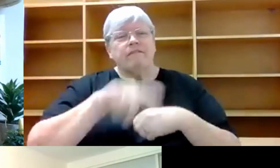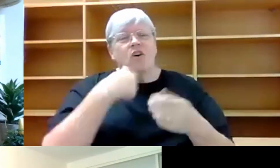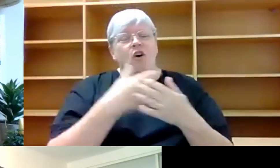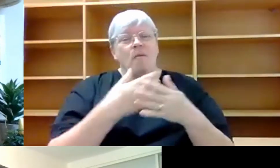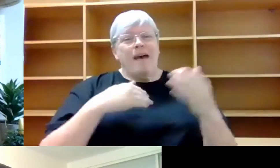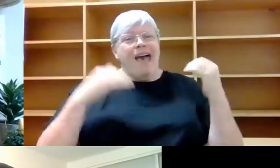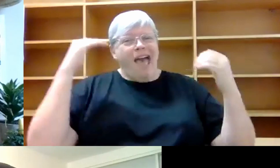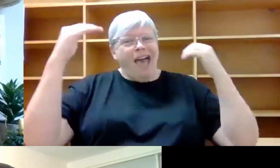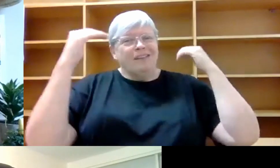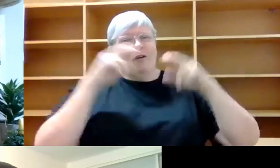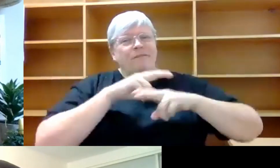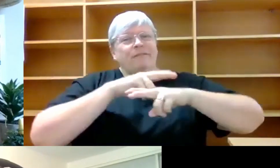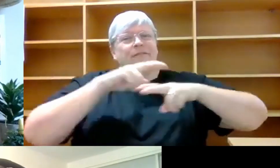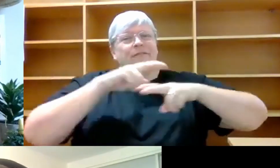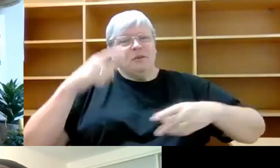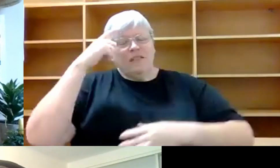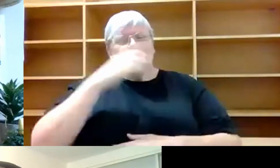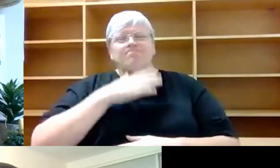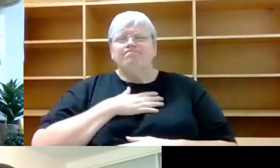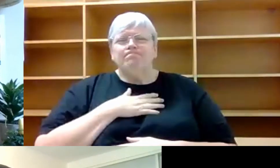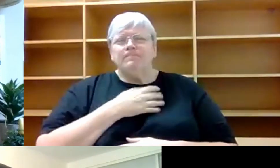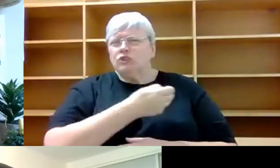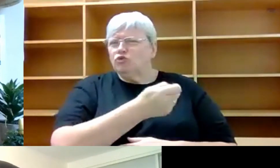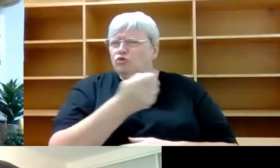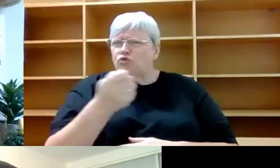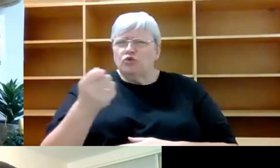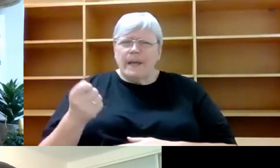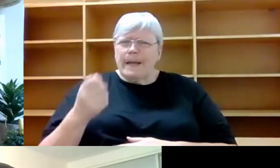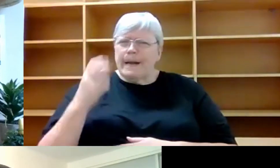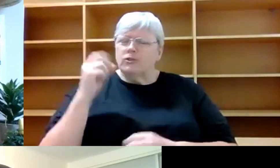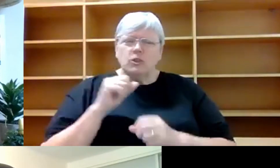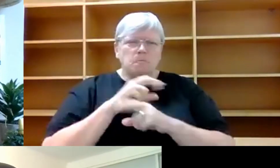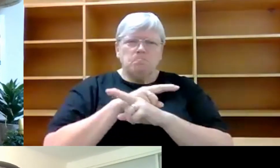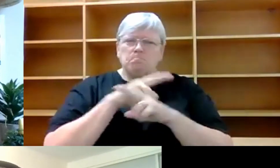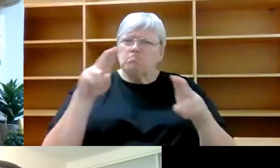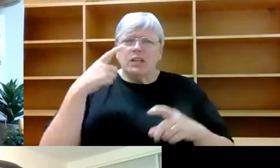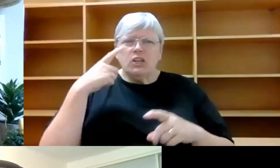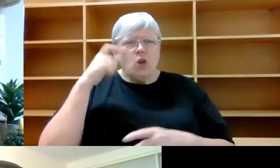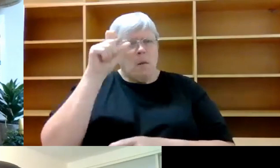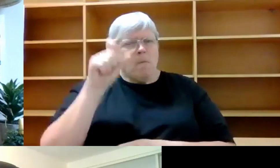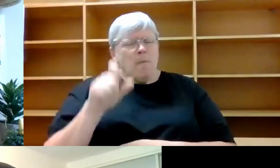they? But very rarely you get shown the perspective of a young person, what